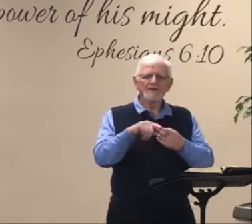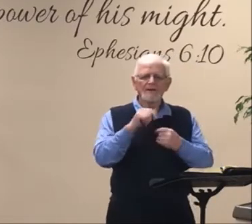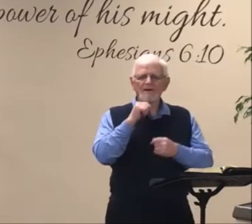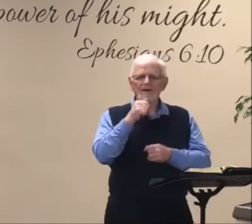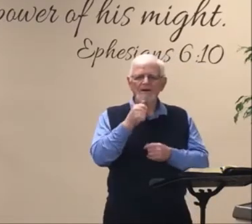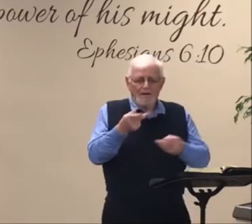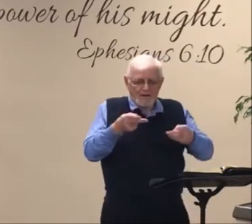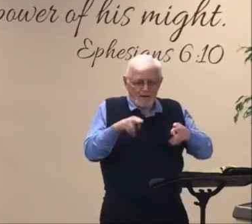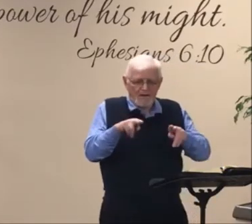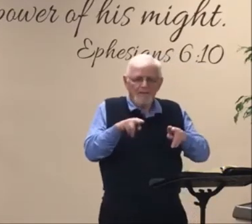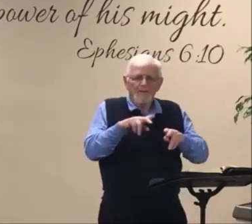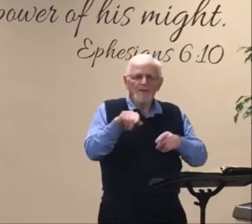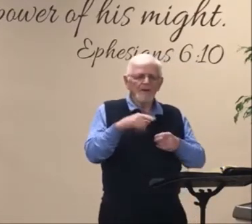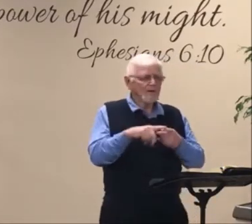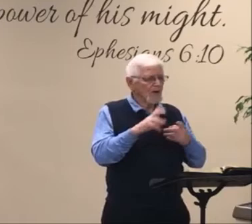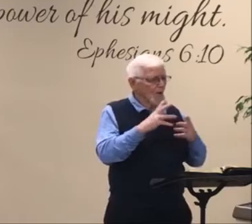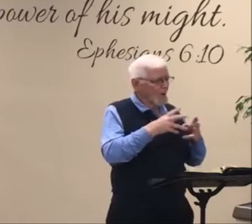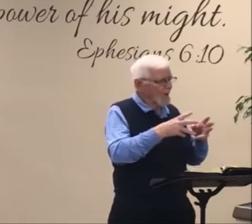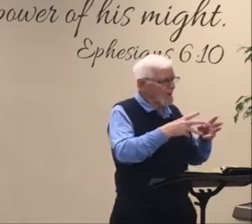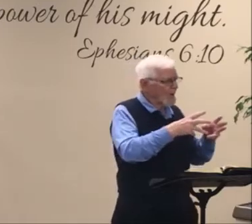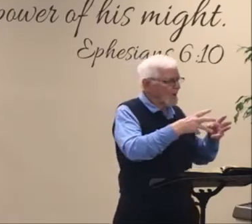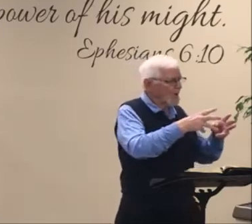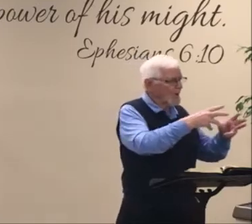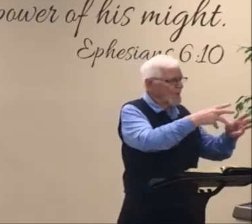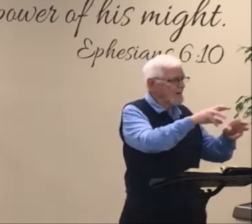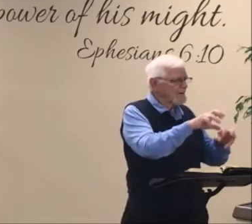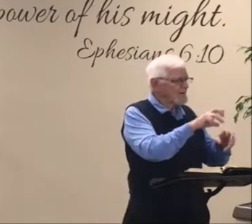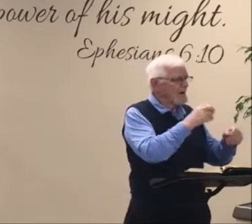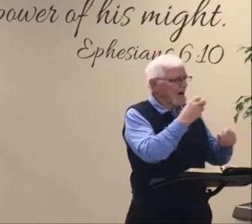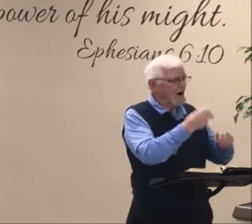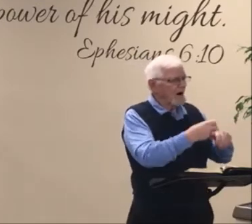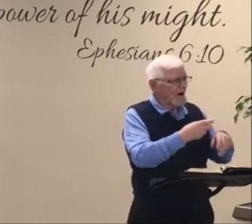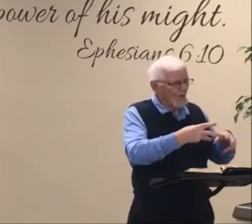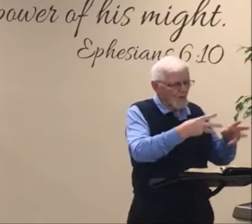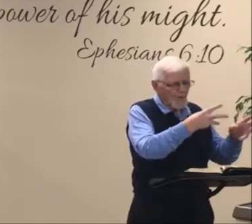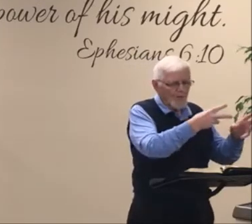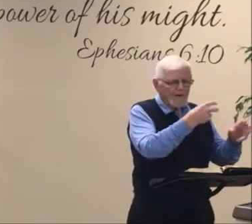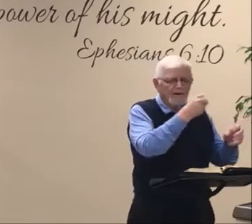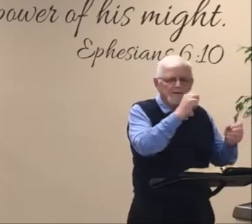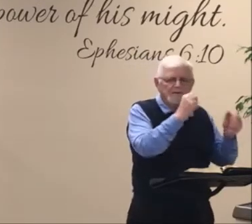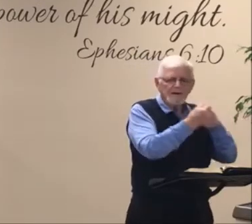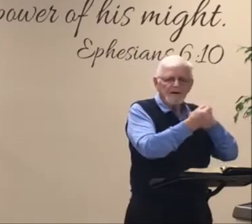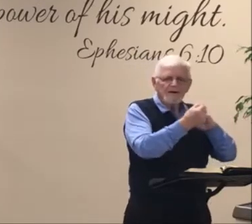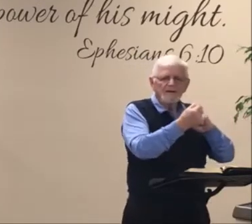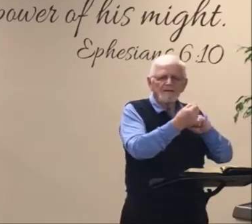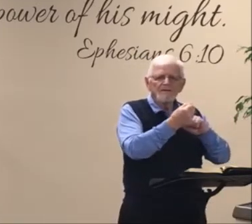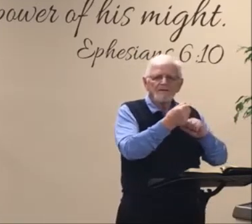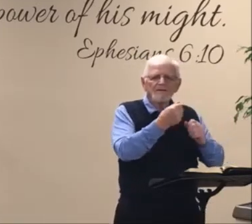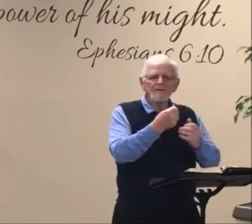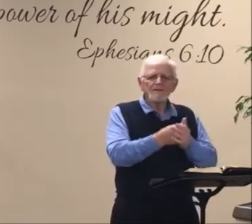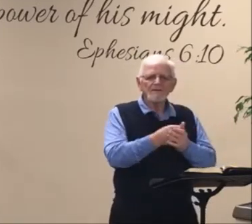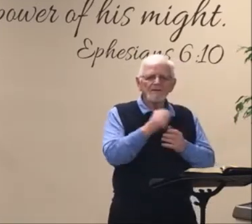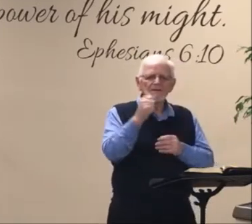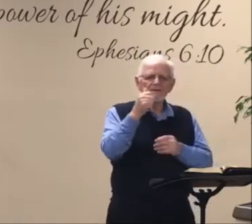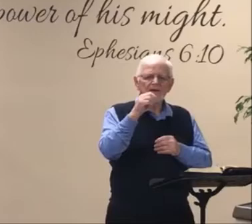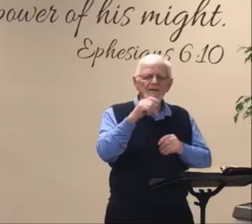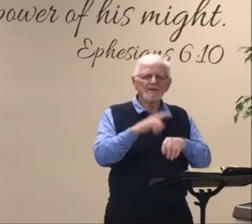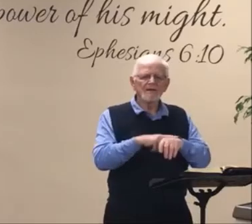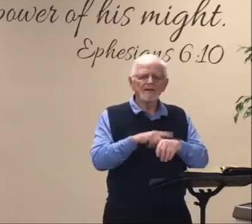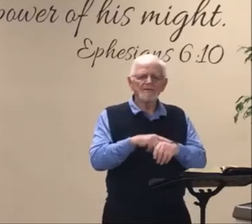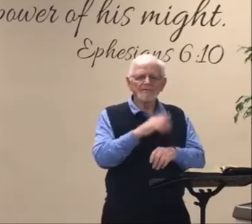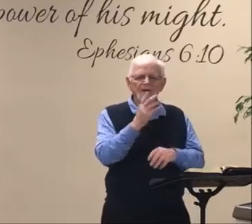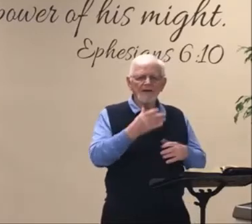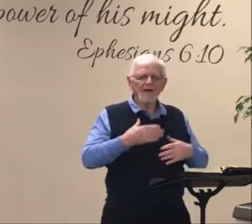What happens when you go your own way? You do things the hard way. Change his wages 10 times. Never happy with the